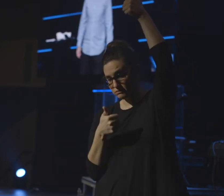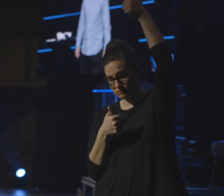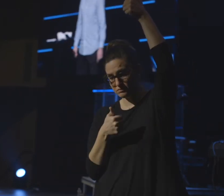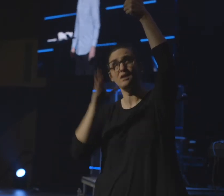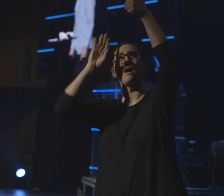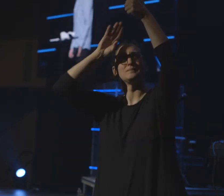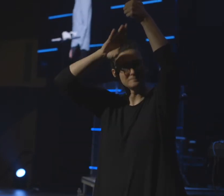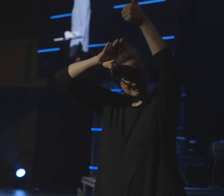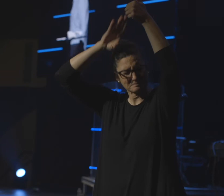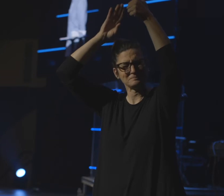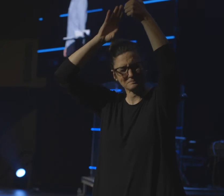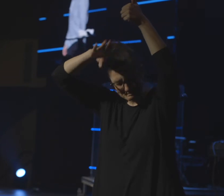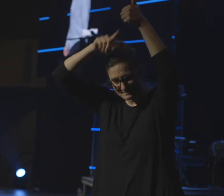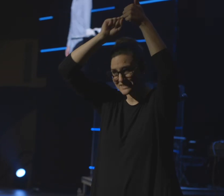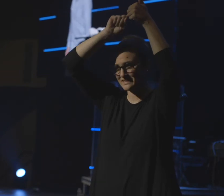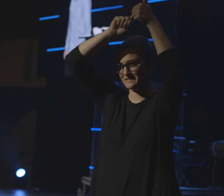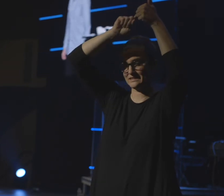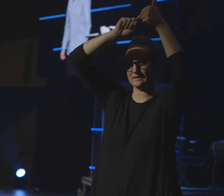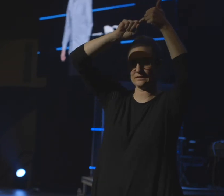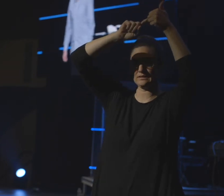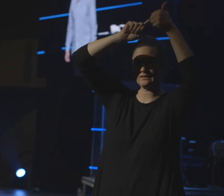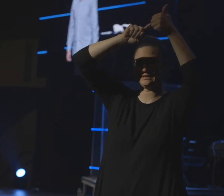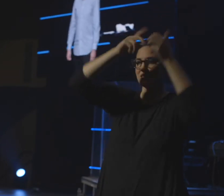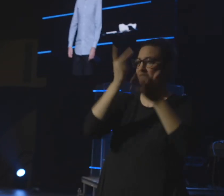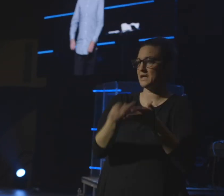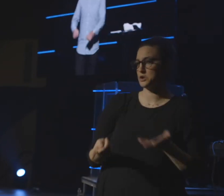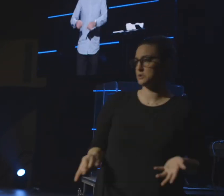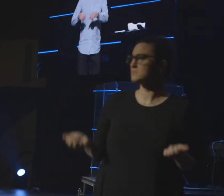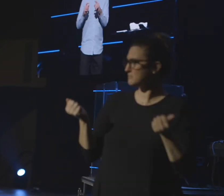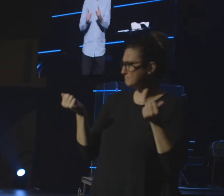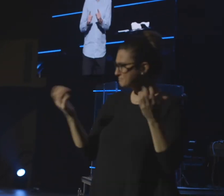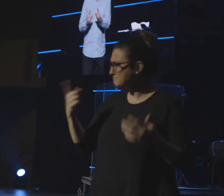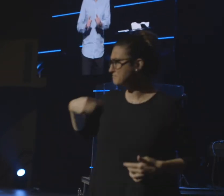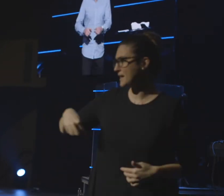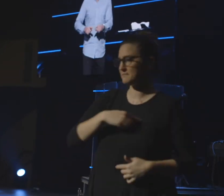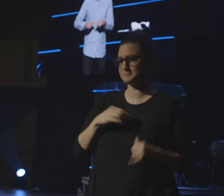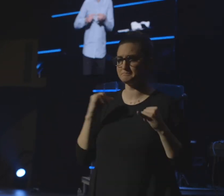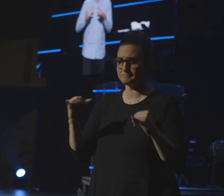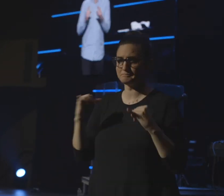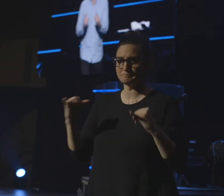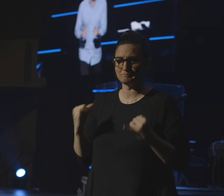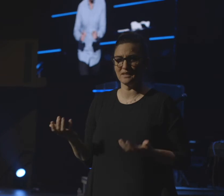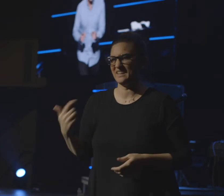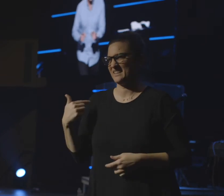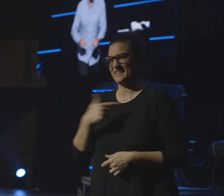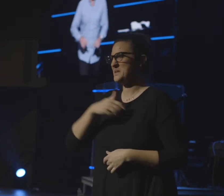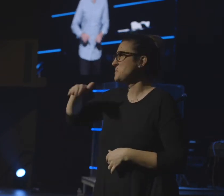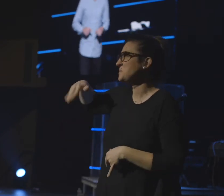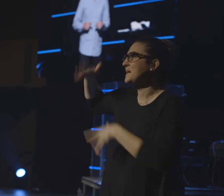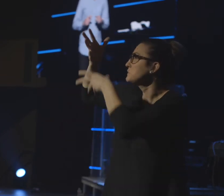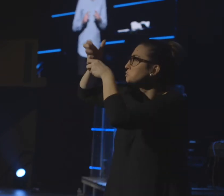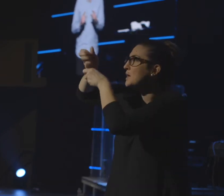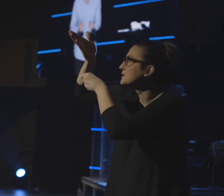me. But if you're honest, you wouldn't know how to live by faith. You haven't trusted God. You haven't gotten out of your comfort